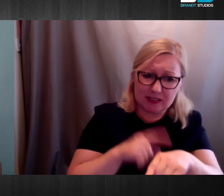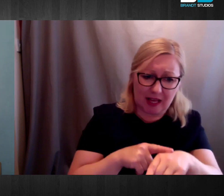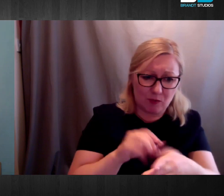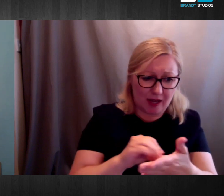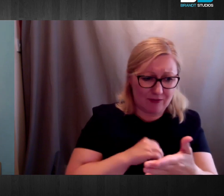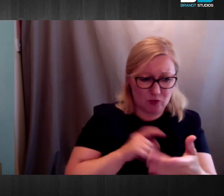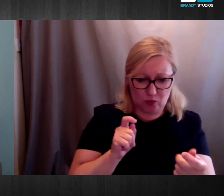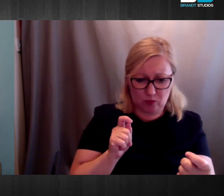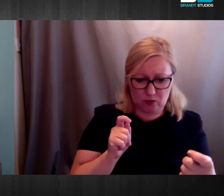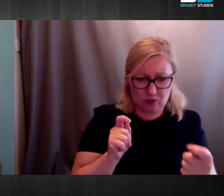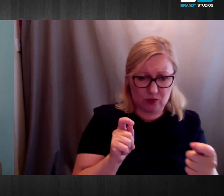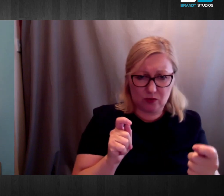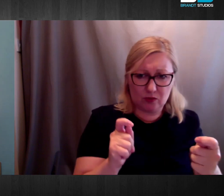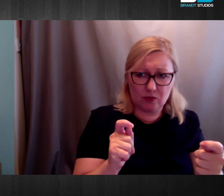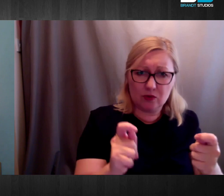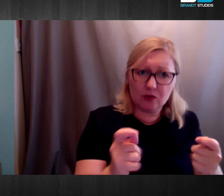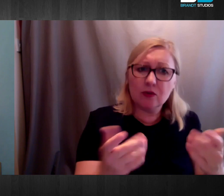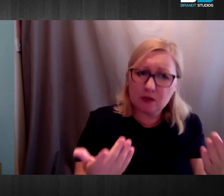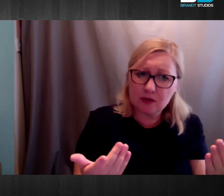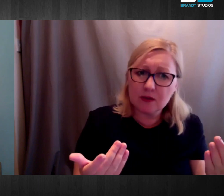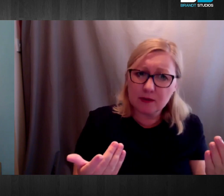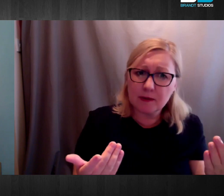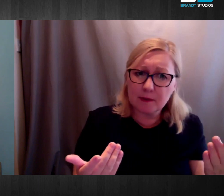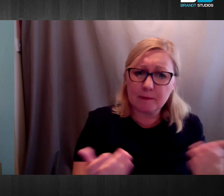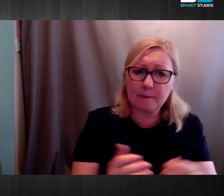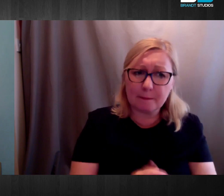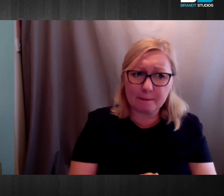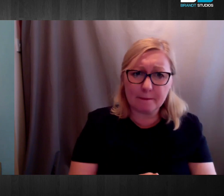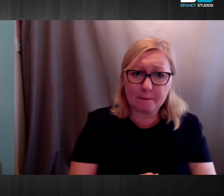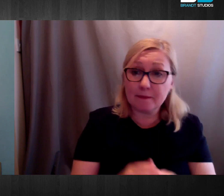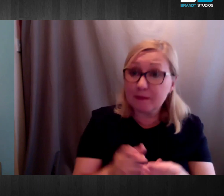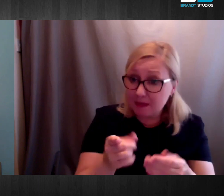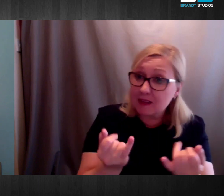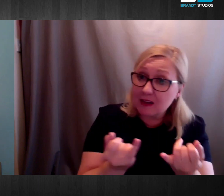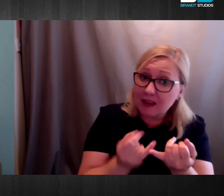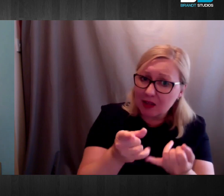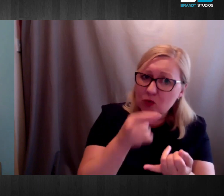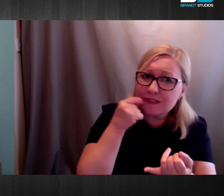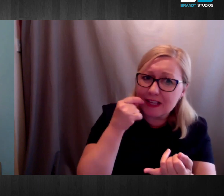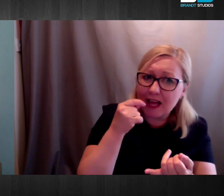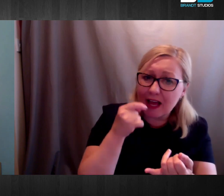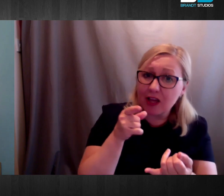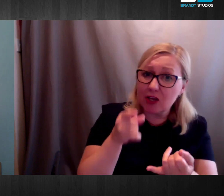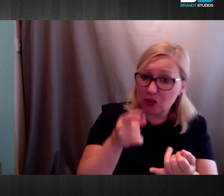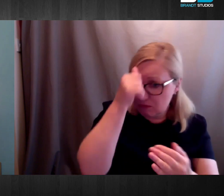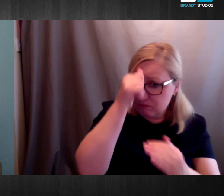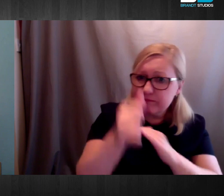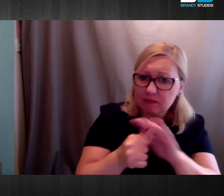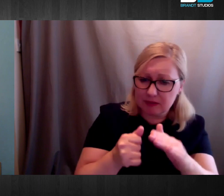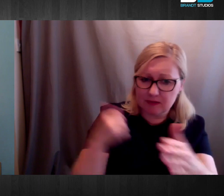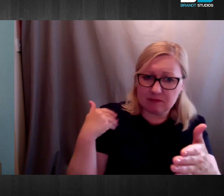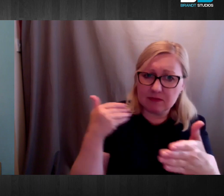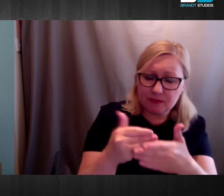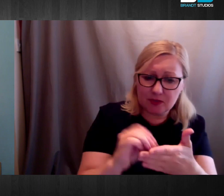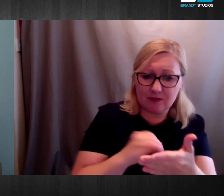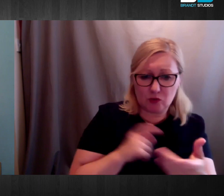Yeah, Casey, and as you say, you're used to living without maybe being able to do everything that you want to do, and that's a